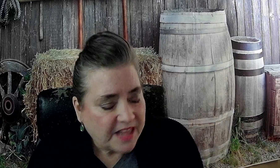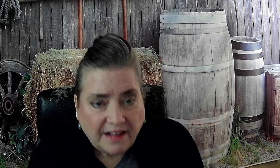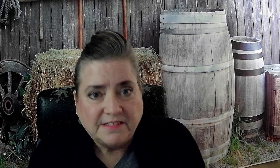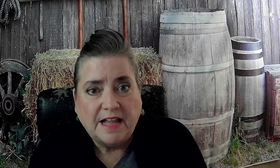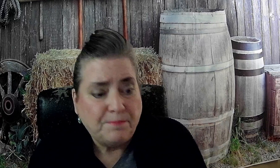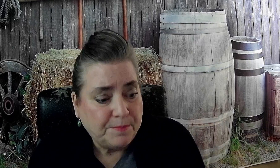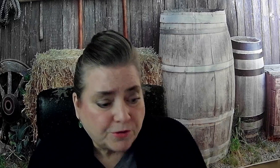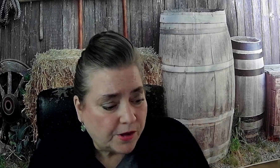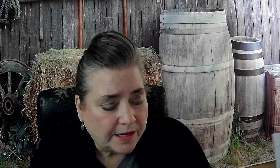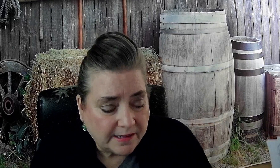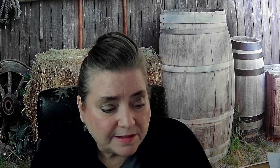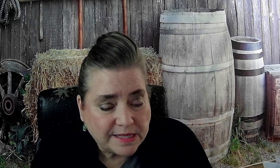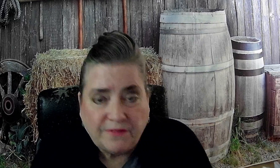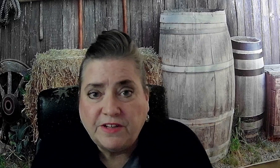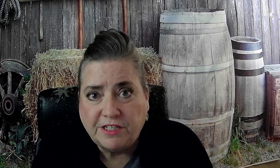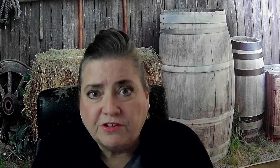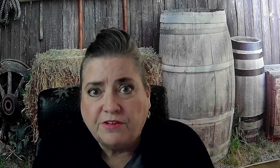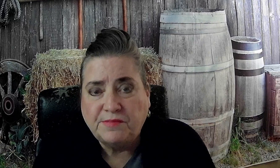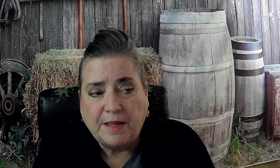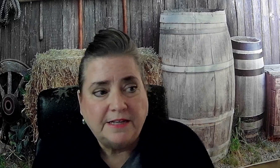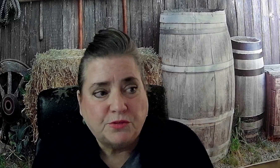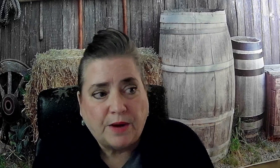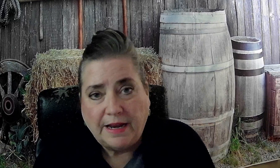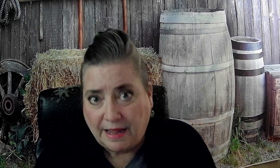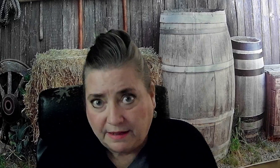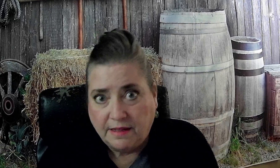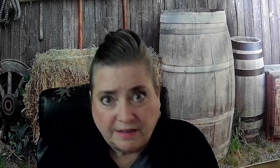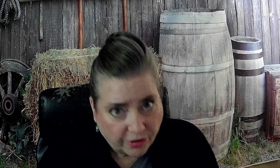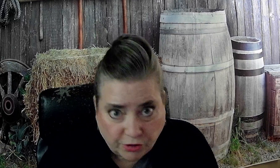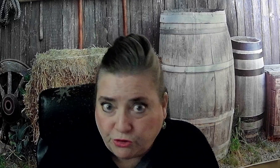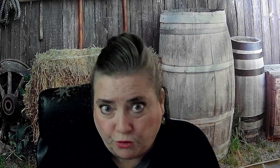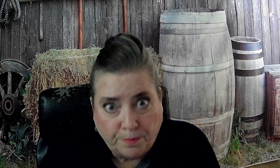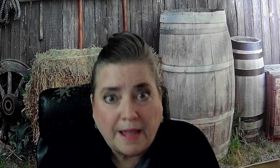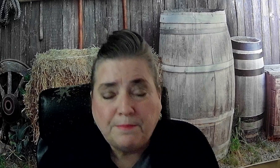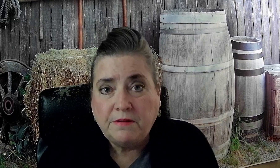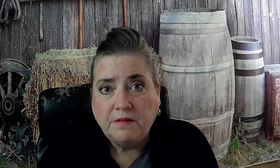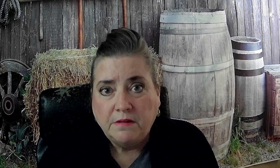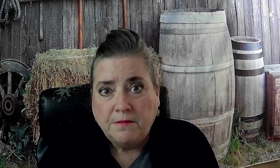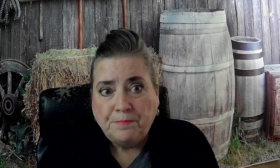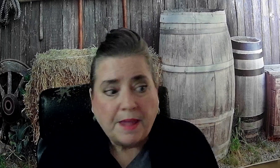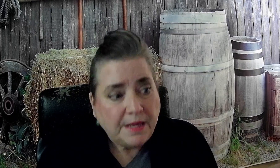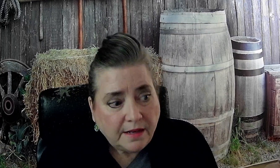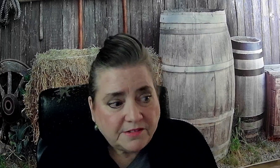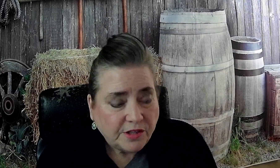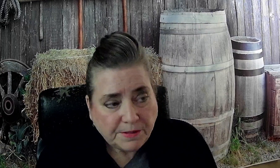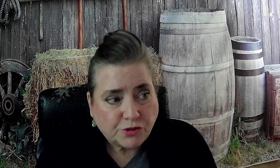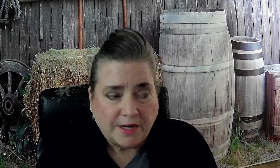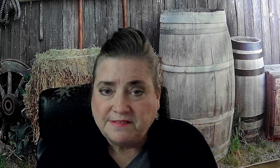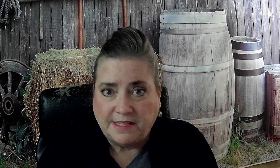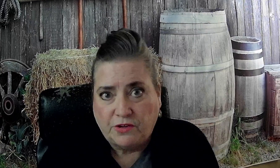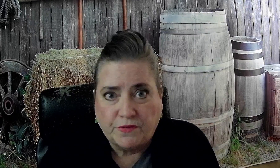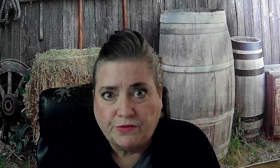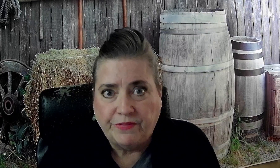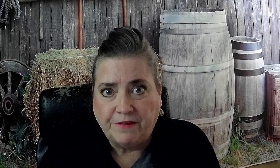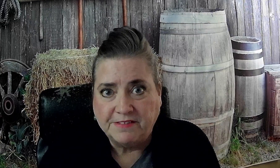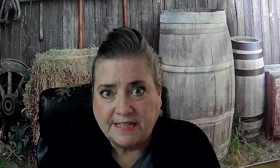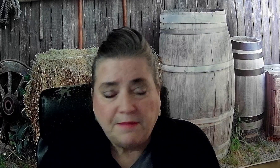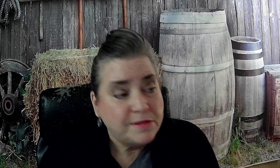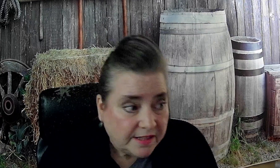That's not biblical. And unless the evangelicals plan to write a new Bible, I mean, it's only been translated over 3,000 times. So let's do a